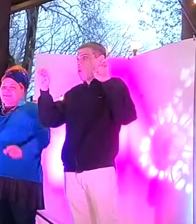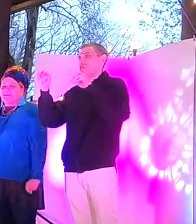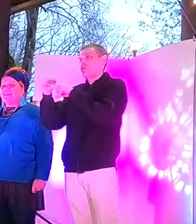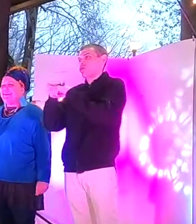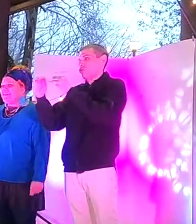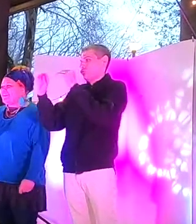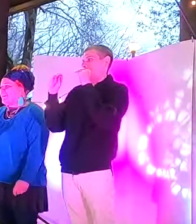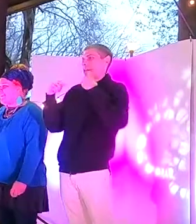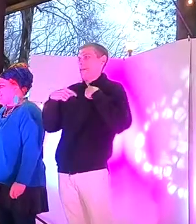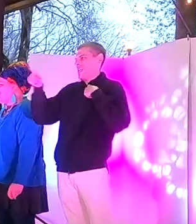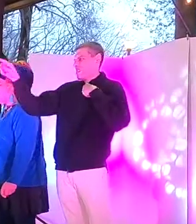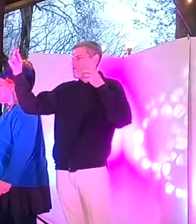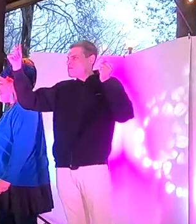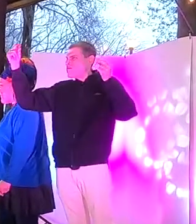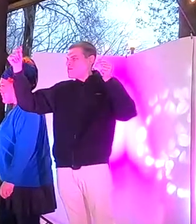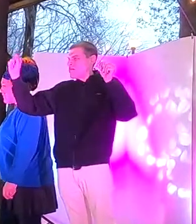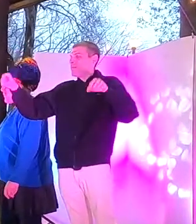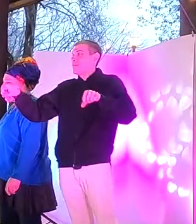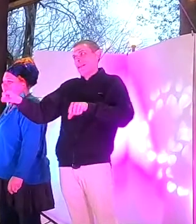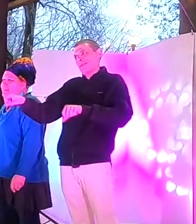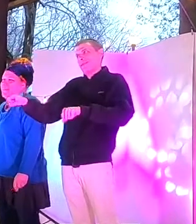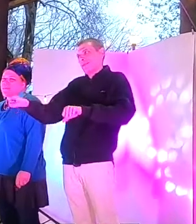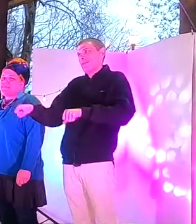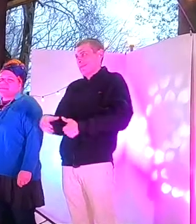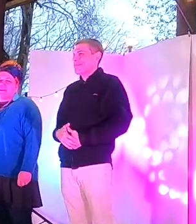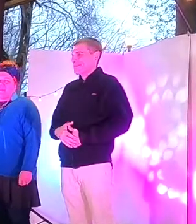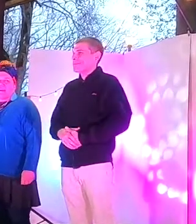Give it up. Give it up for Shafia.